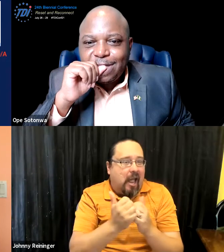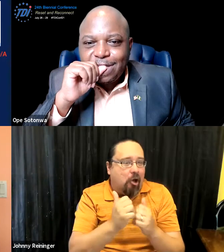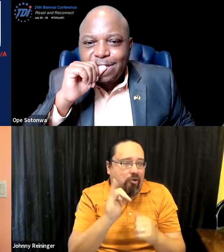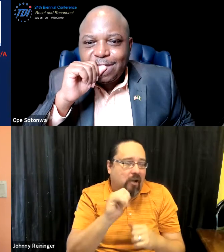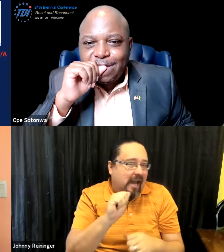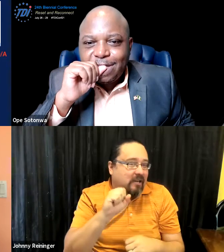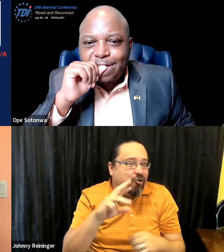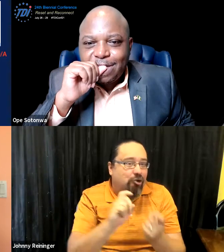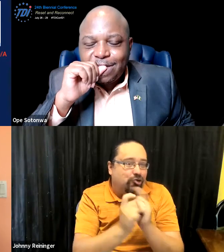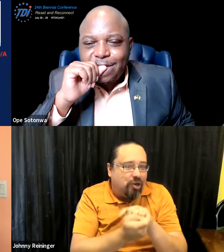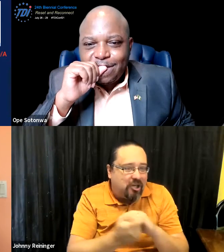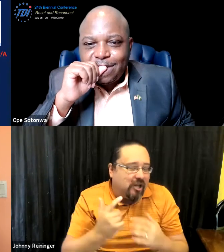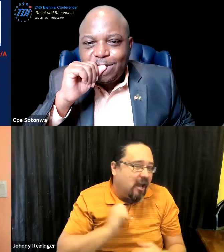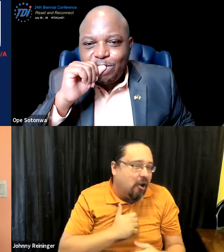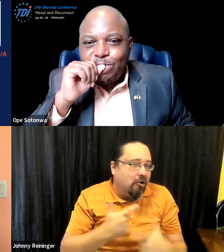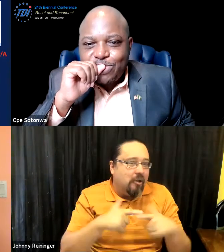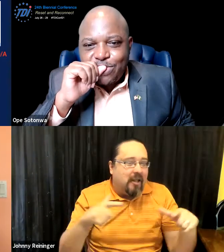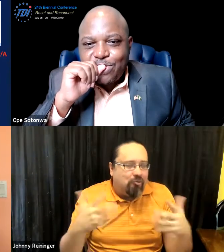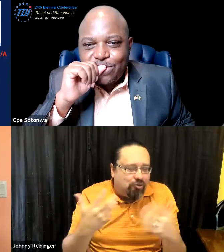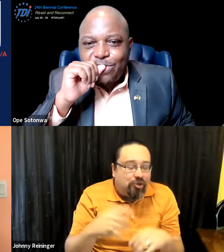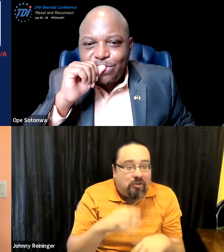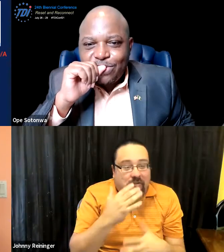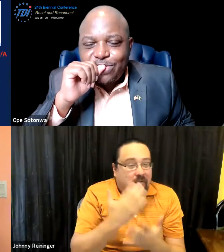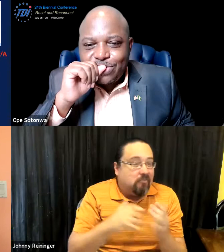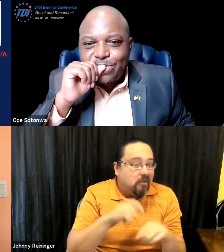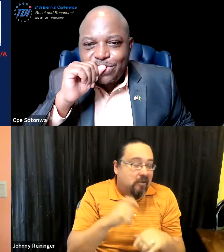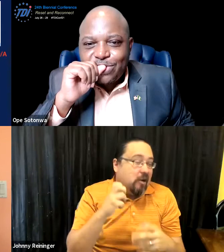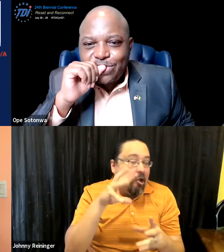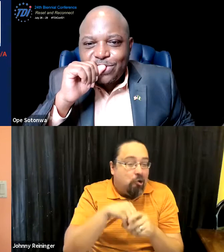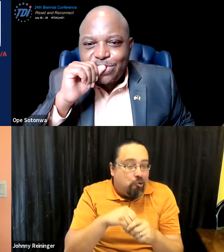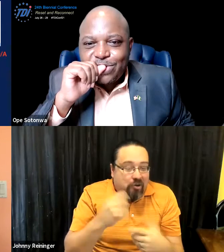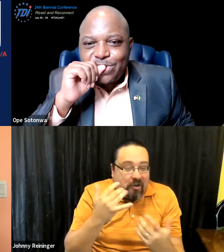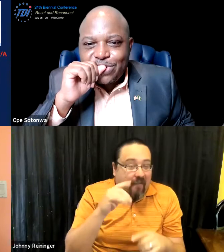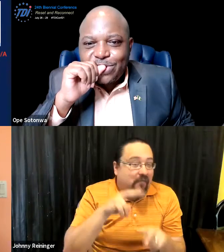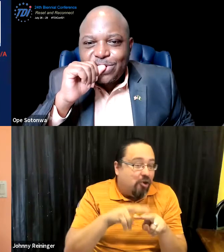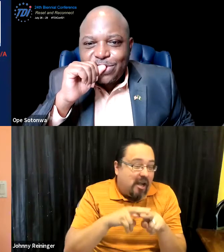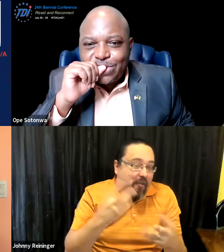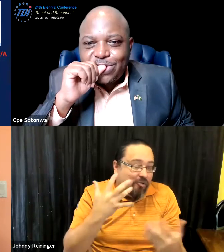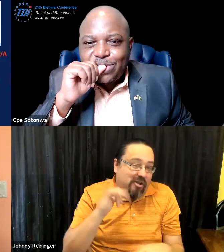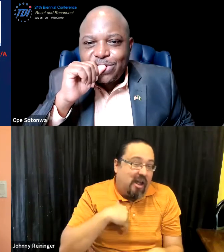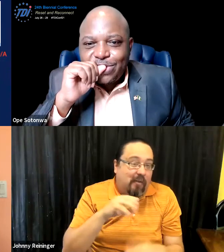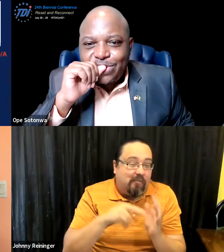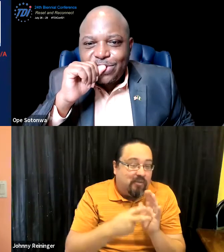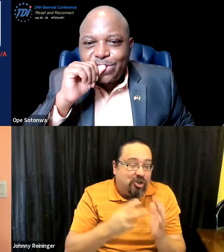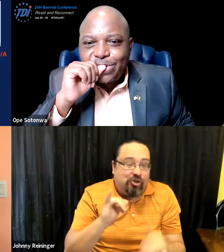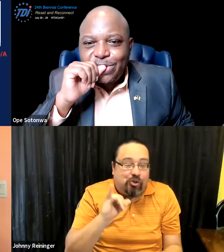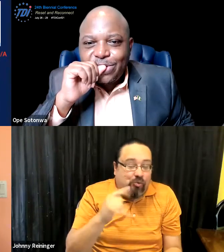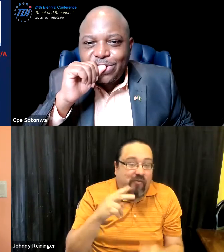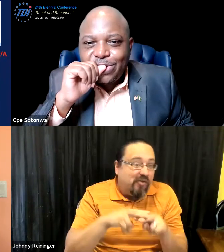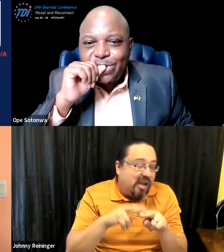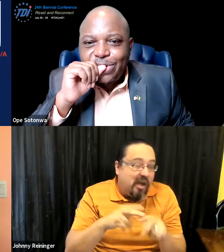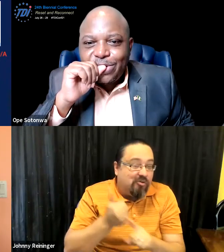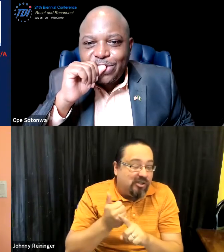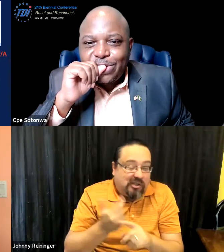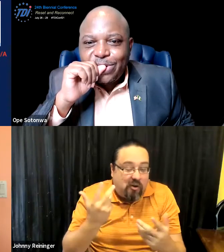also skew how ASR will recognize and change our language. And some of the times it'll include vocabulary